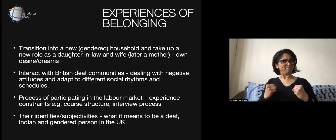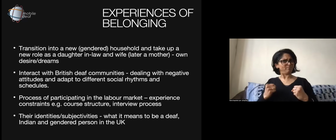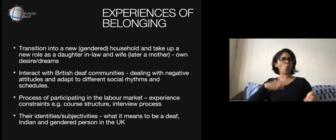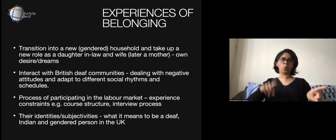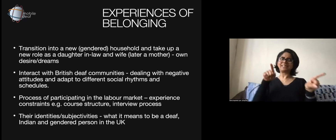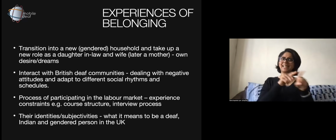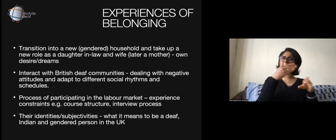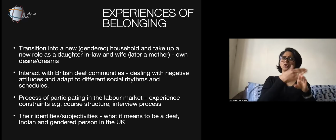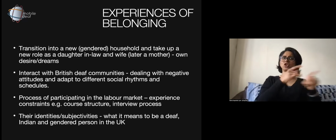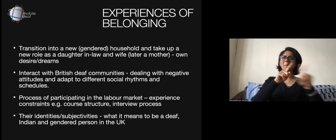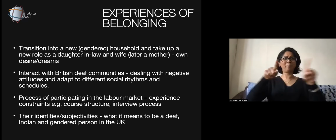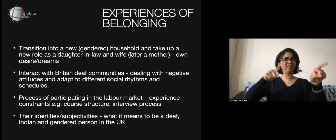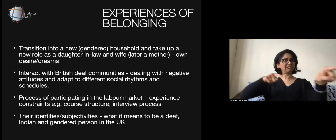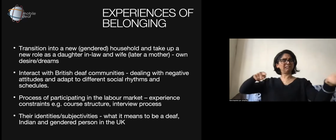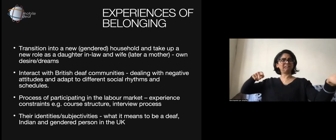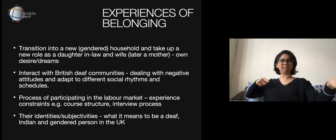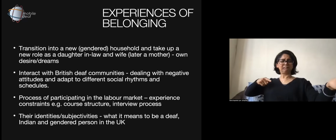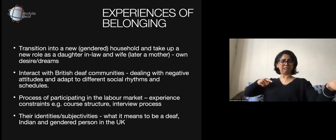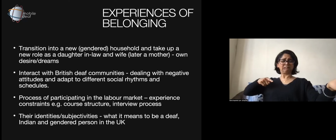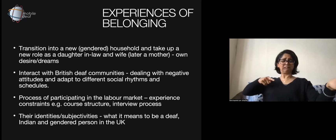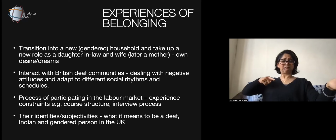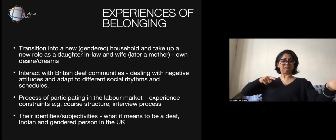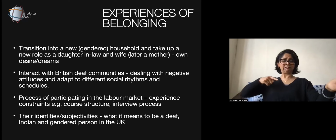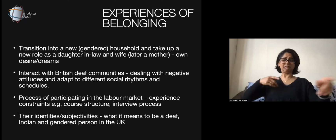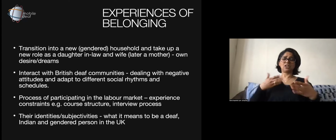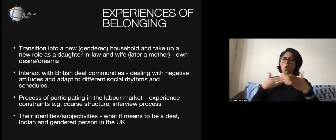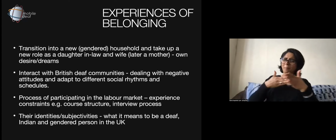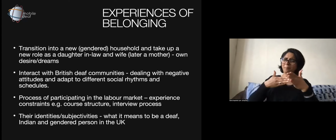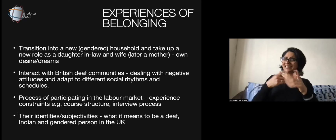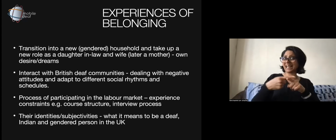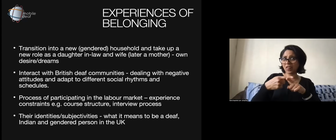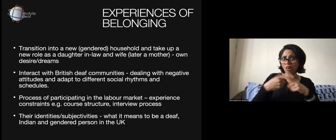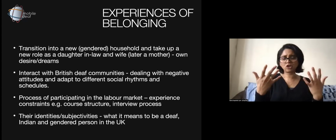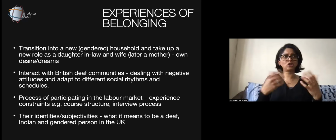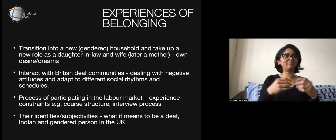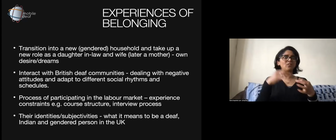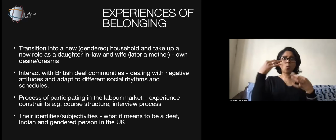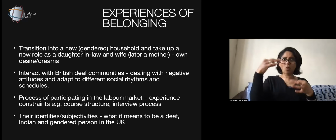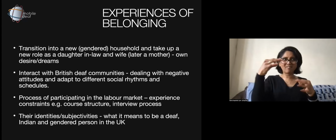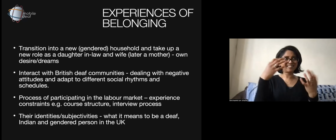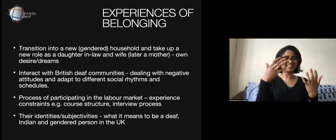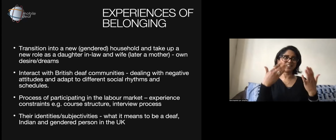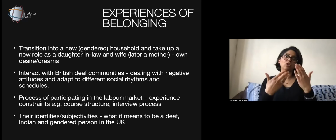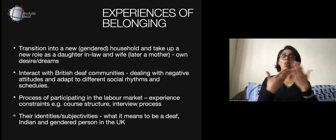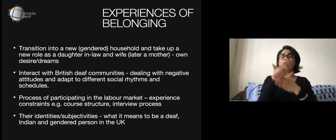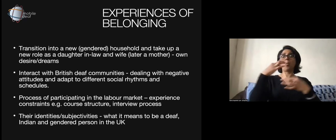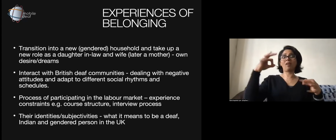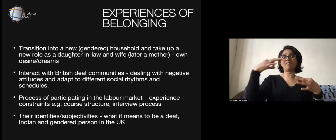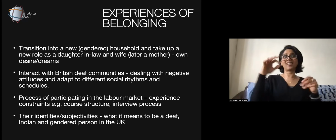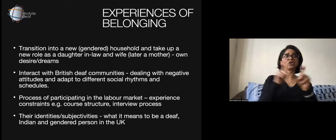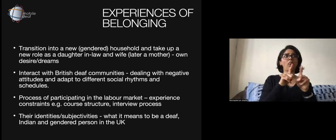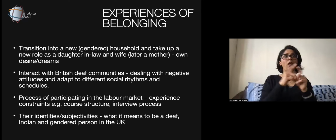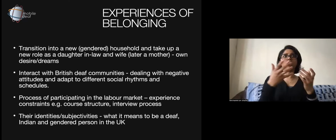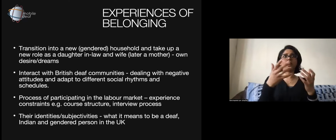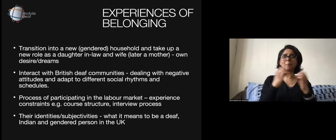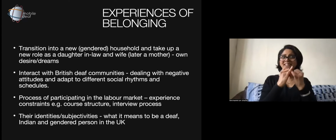expected. And some of them were saying, we really want to get to where we were, but there's so many barriers in terms of